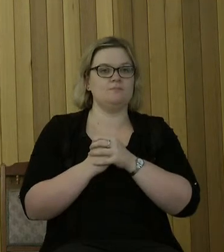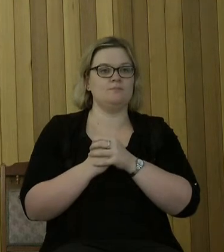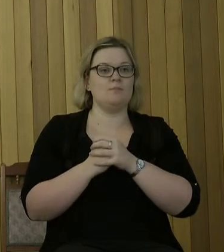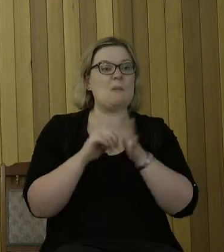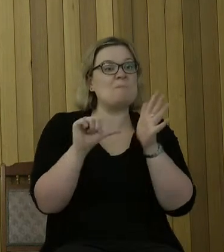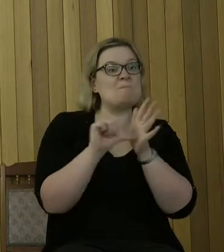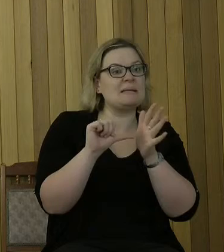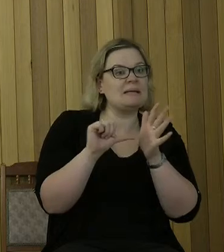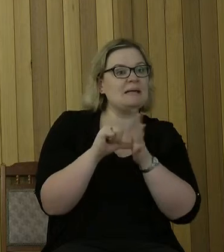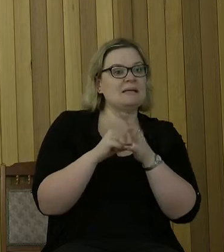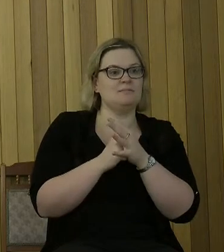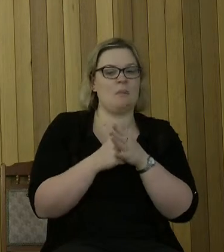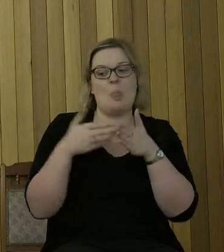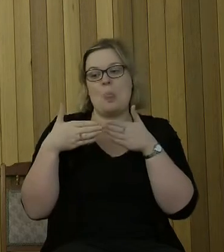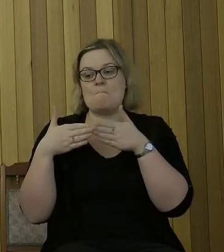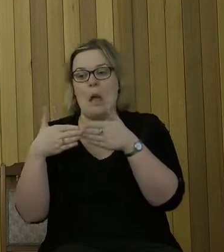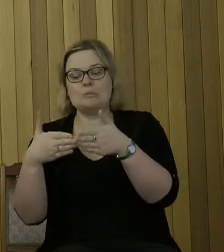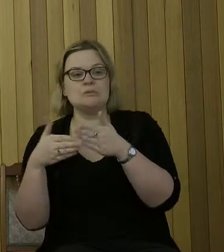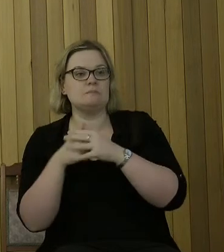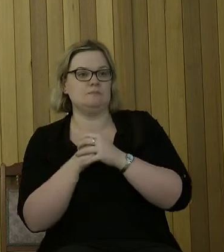the money, the boat.